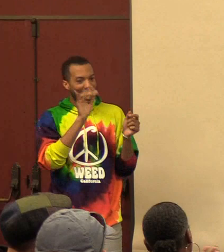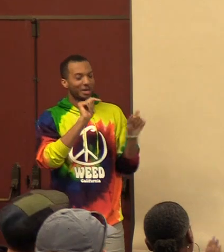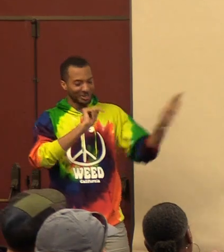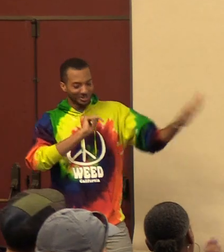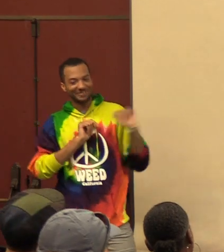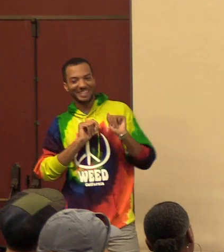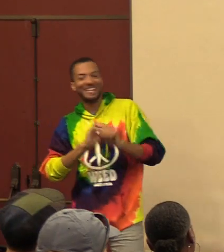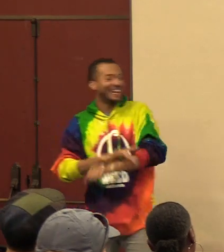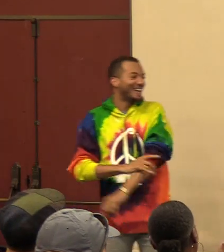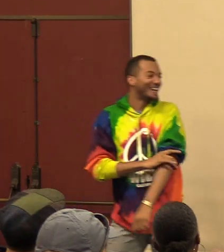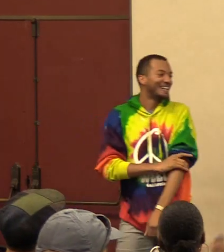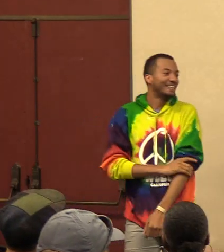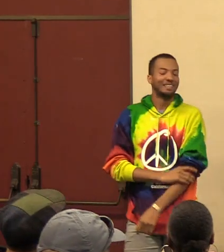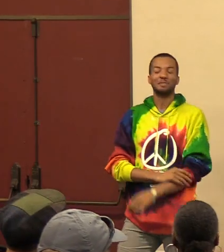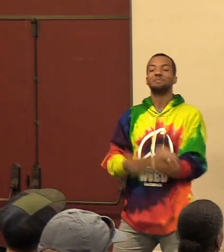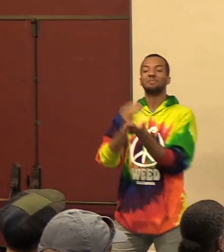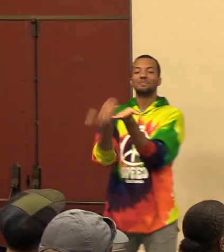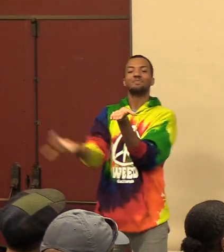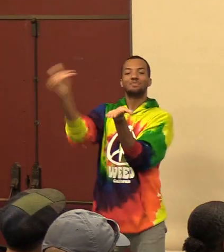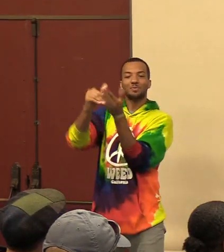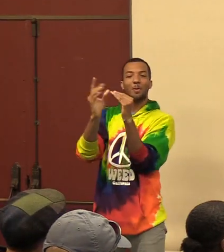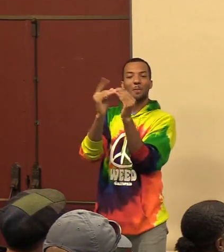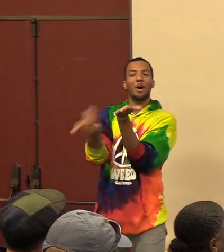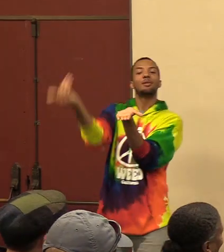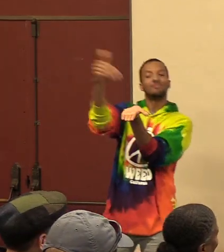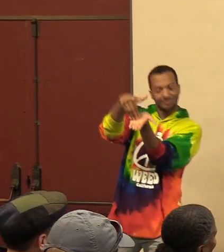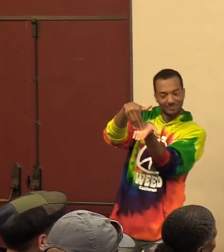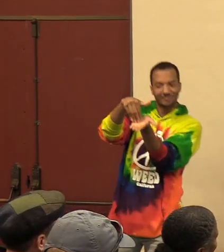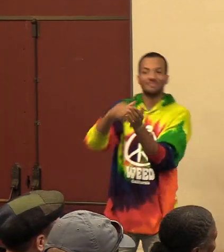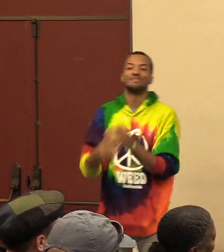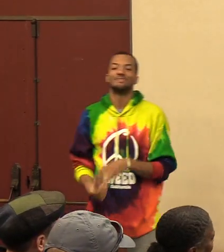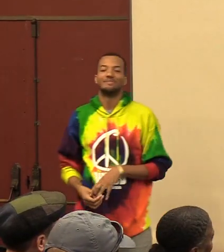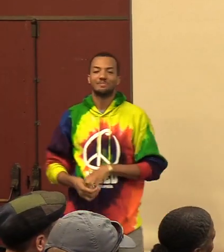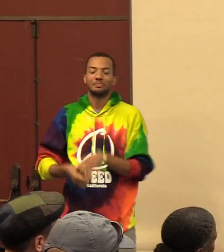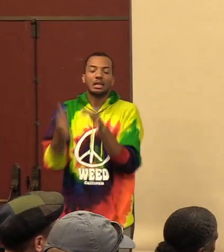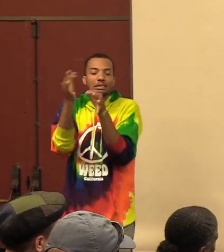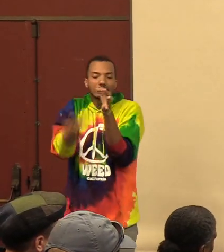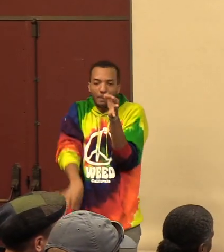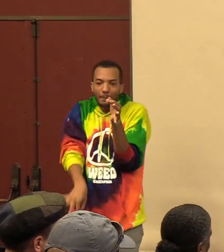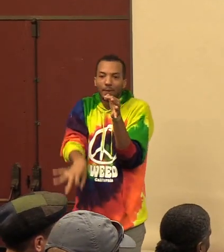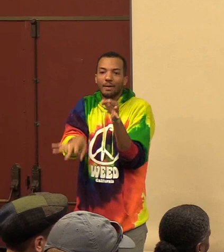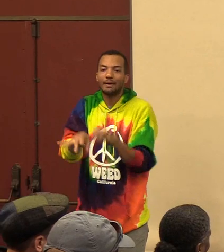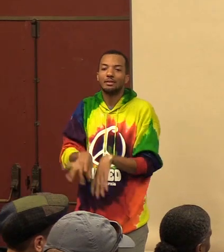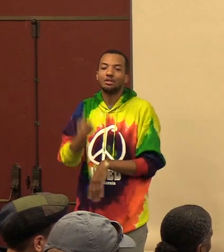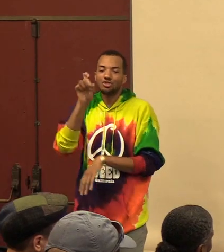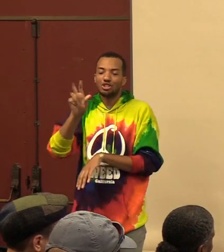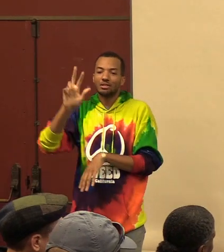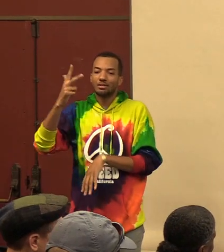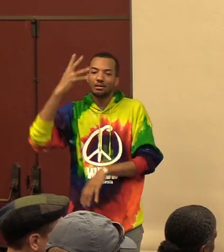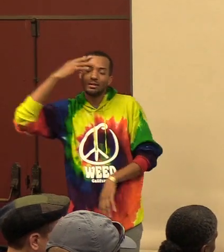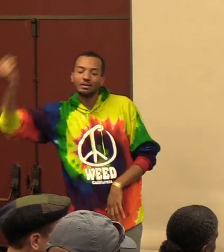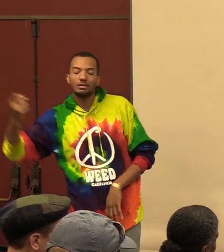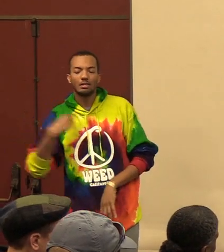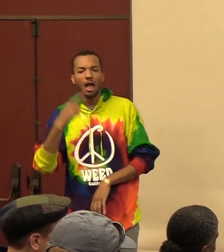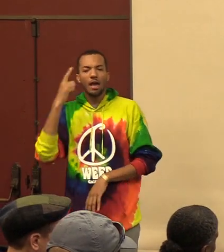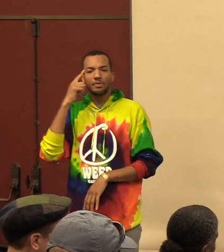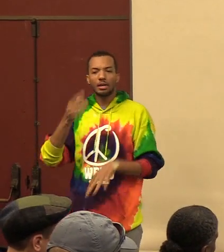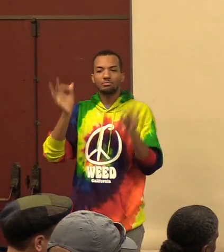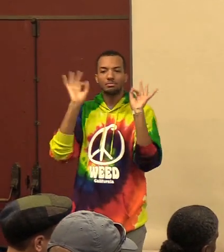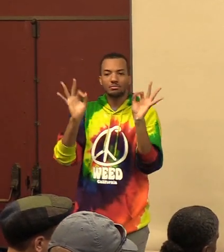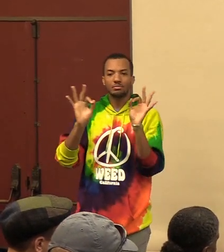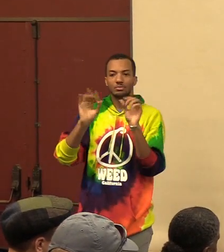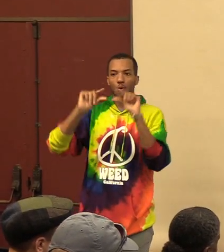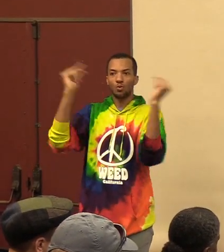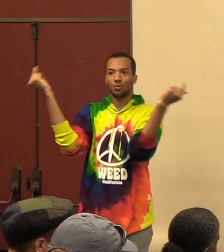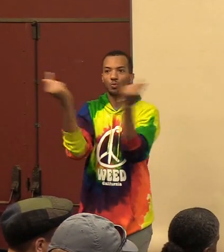All right. So I'm going to do it one more time. You guys should, it's simple. You guys should have it on the third time, but I just think that the big